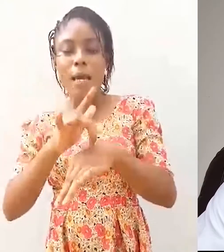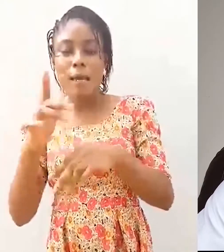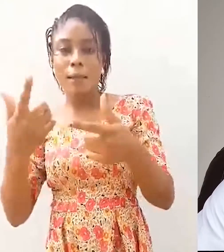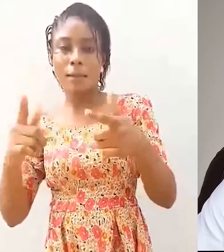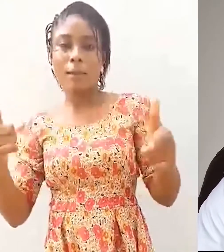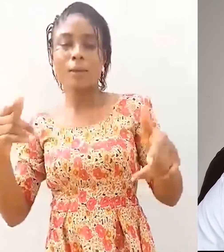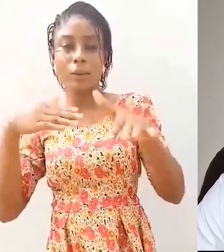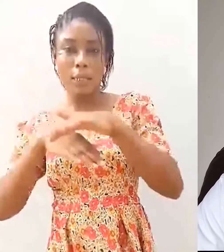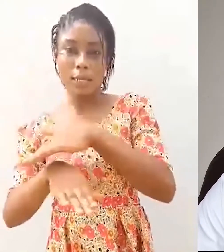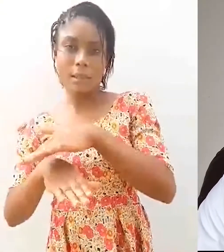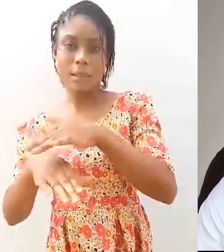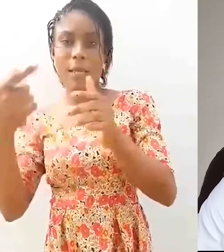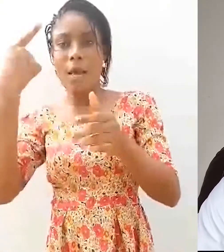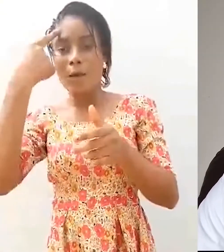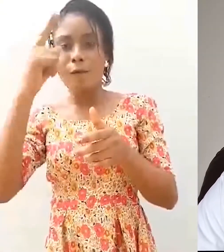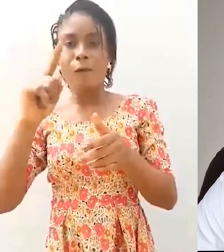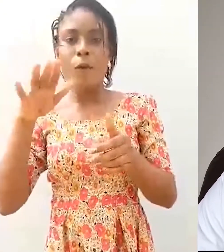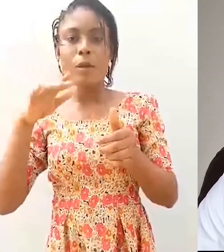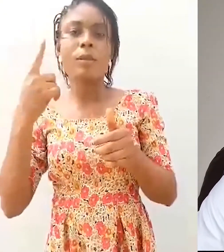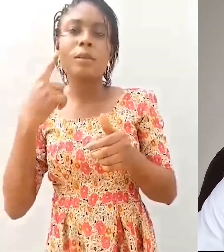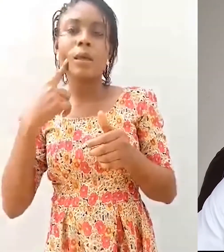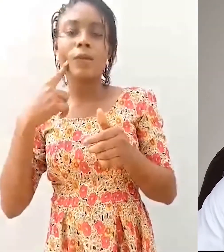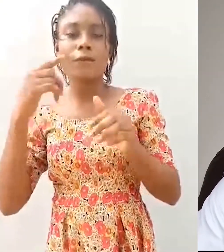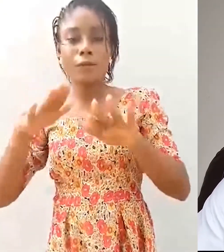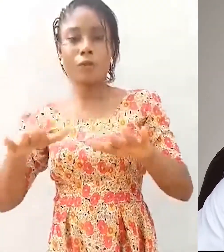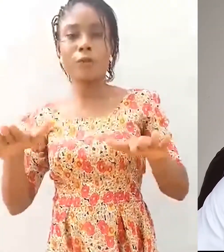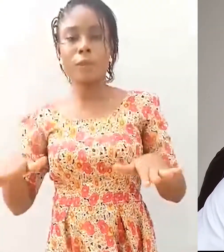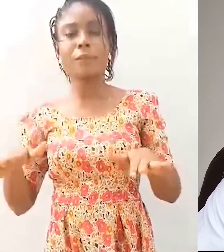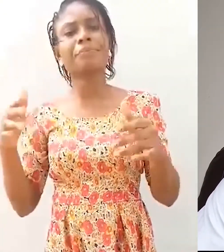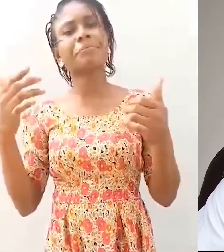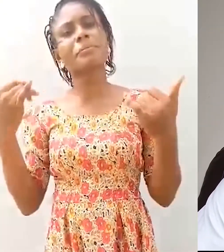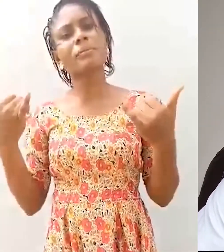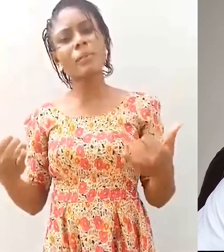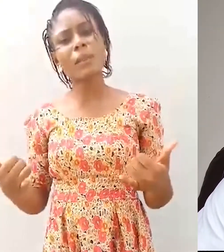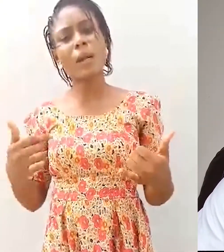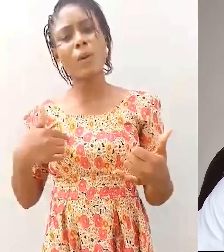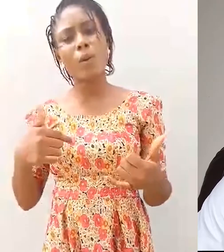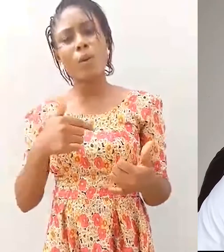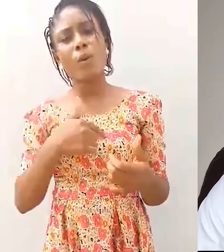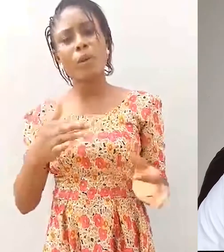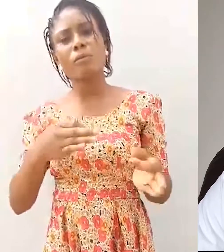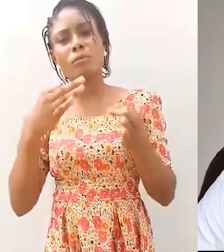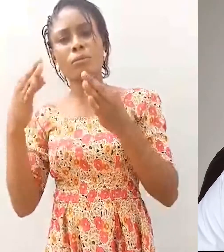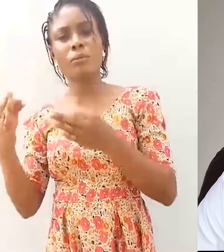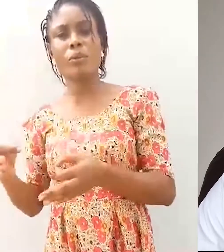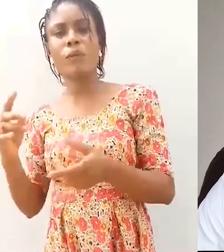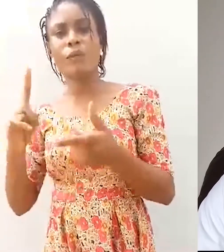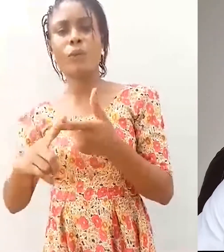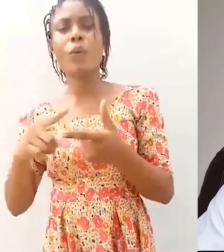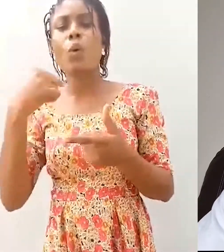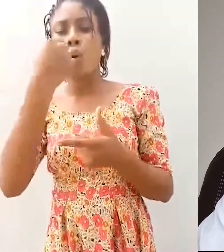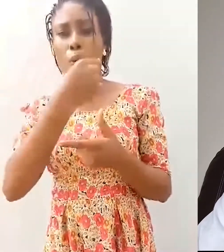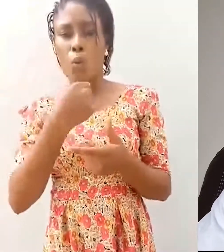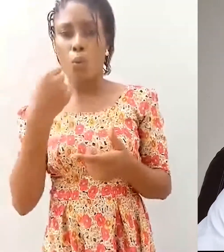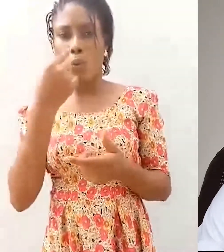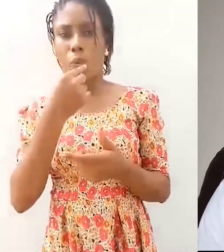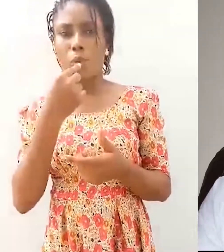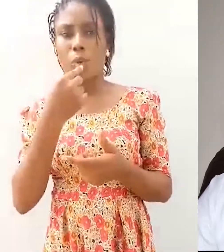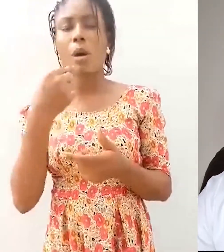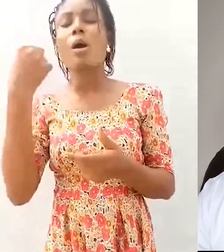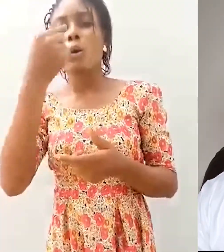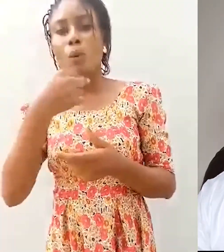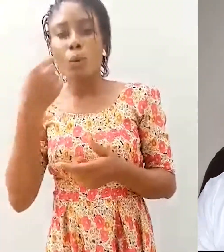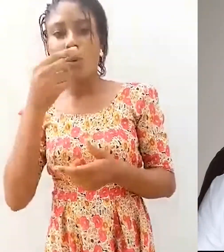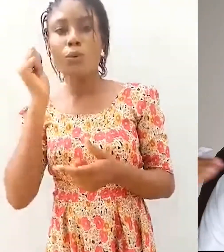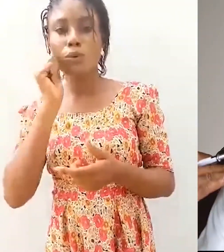about the importance of promoting early language access for deaf children. Now